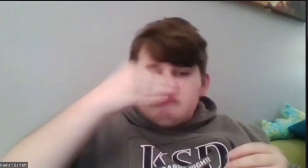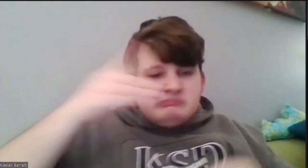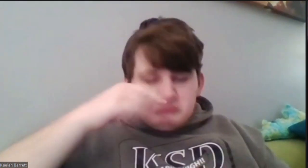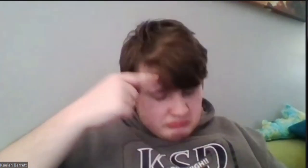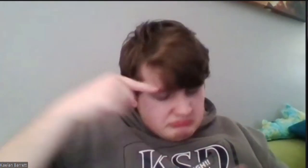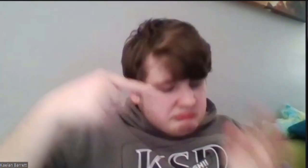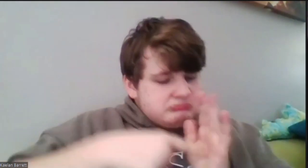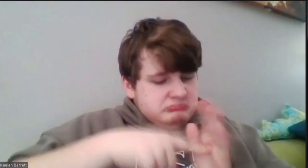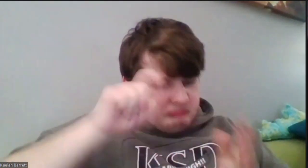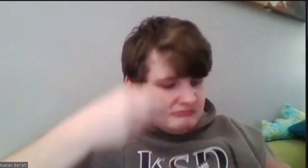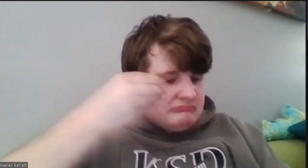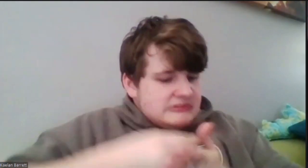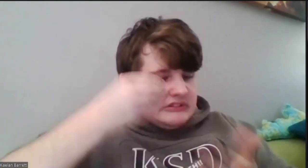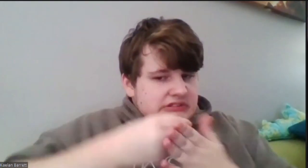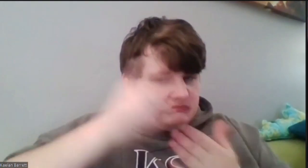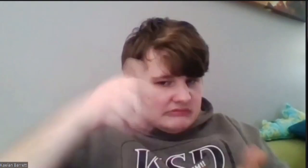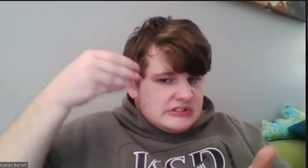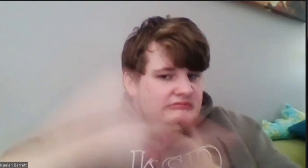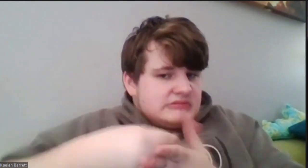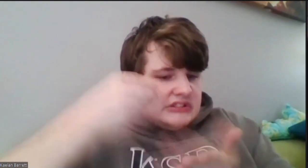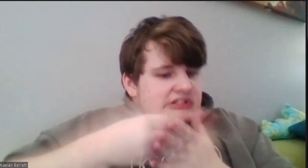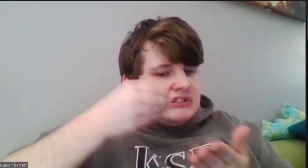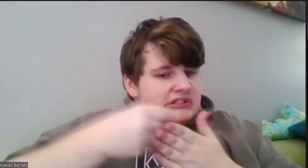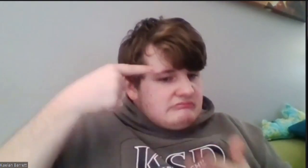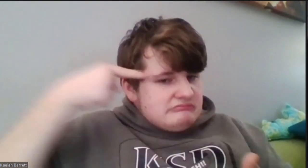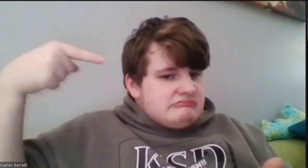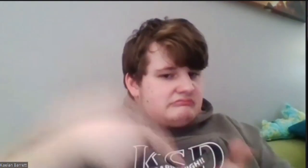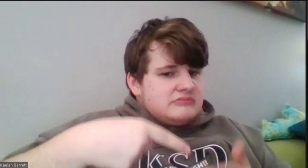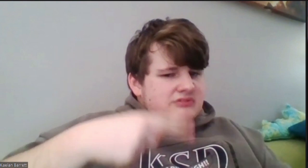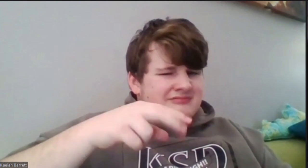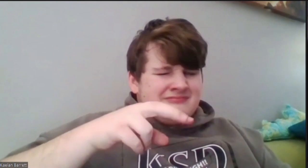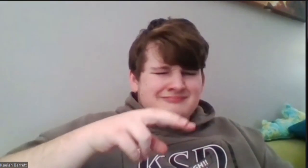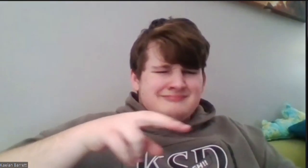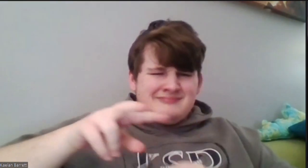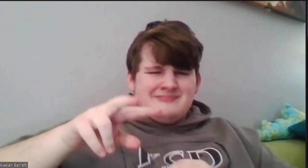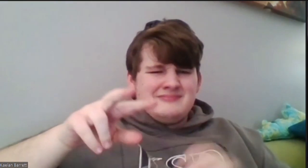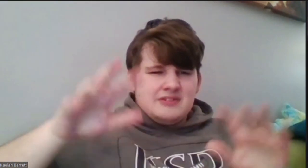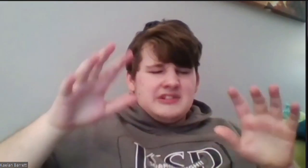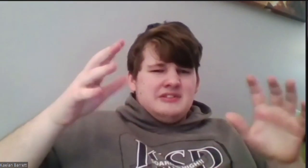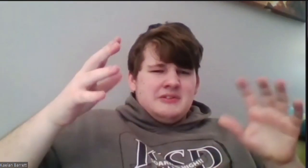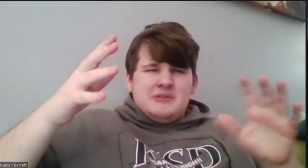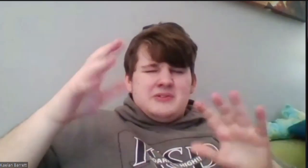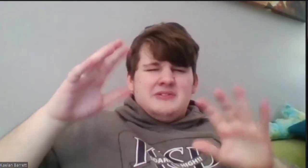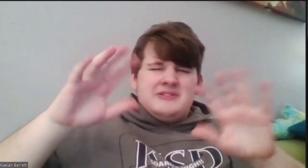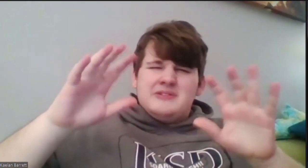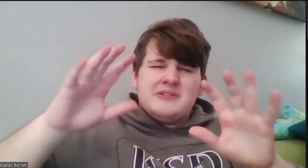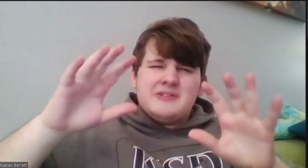away, working diligently. Because he's got to make that money and he's got to make sure everything is. He's